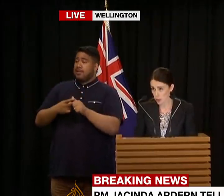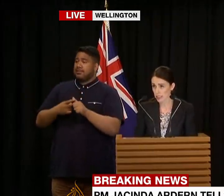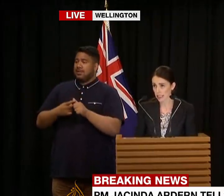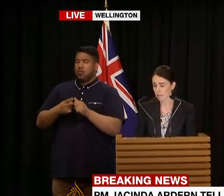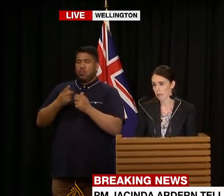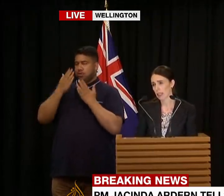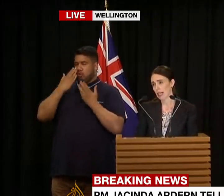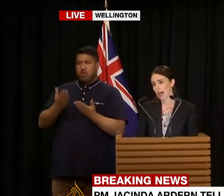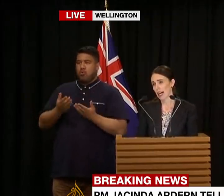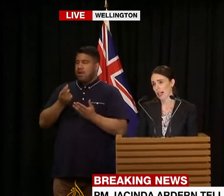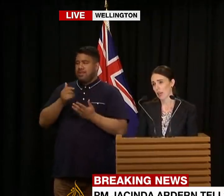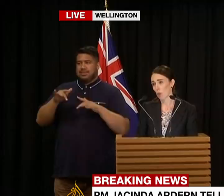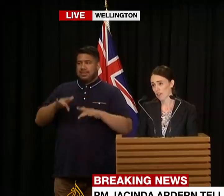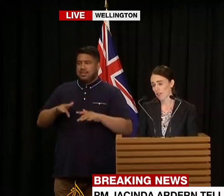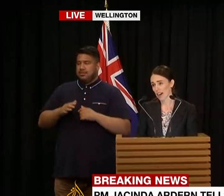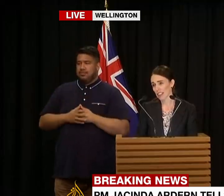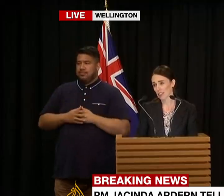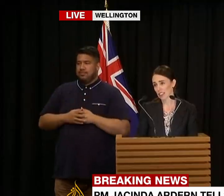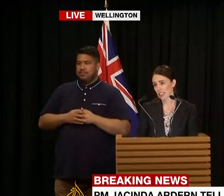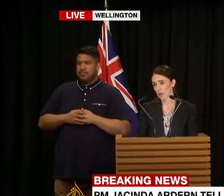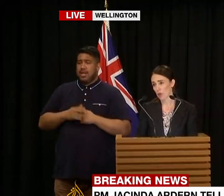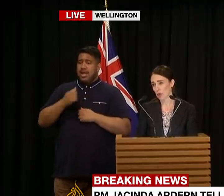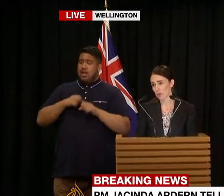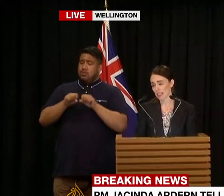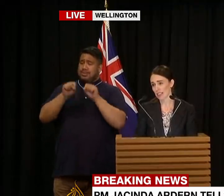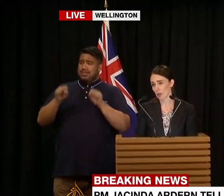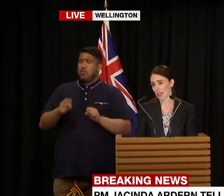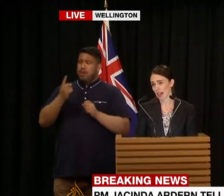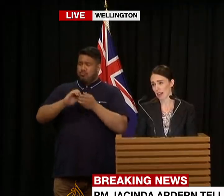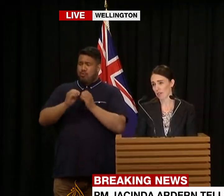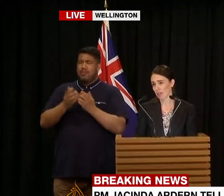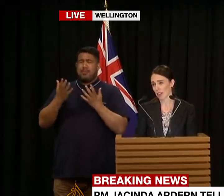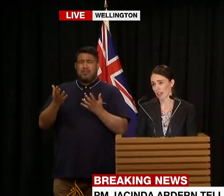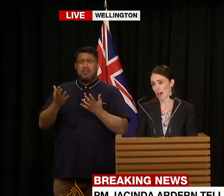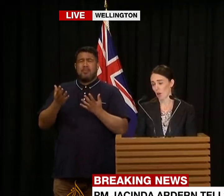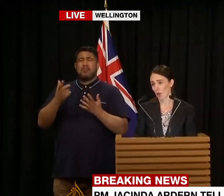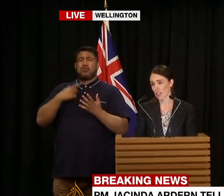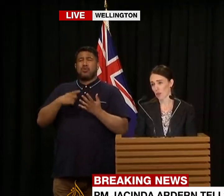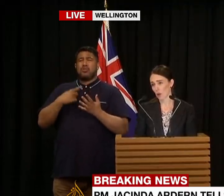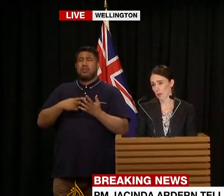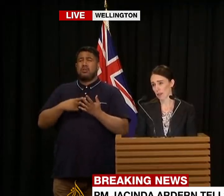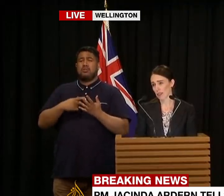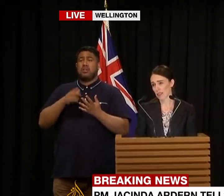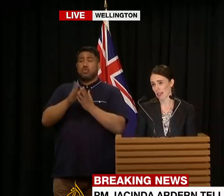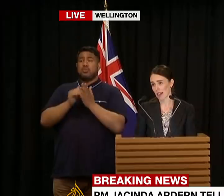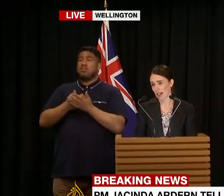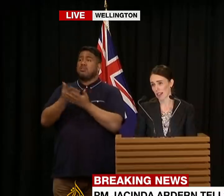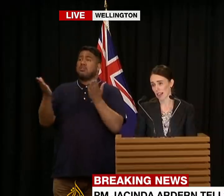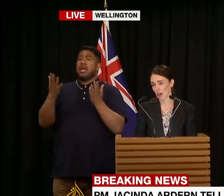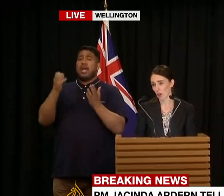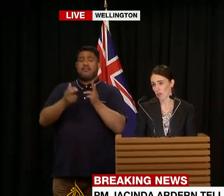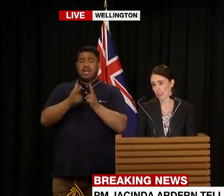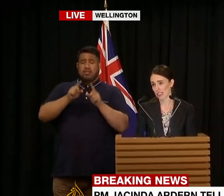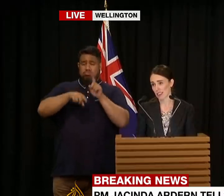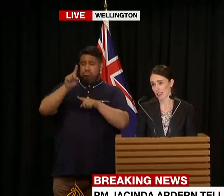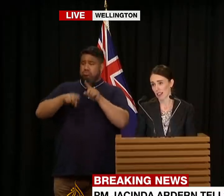any certainty. One of the failings of our system, of course, means that we can have a range of weapons